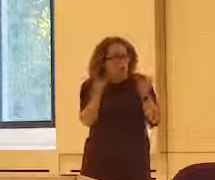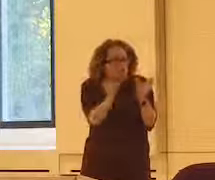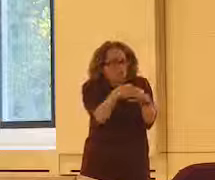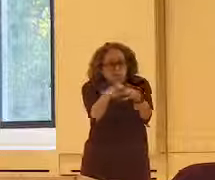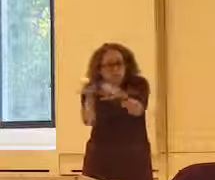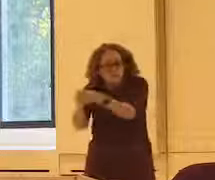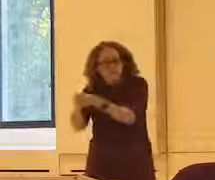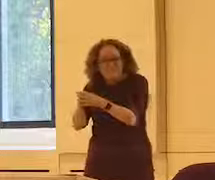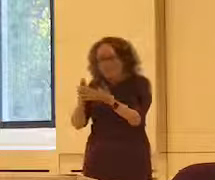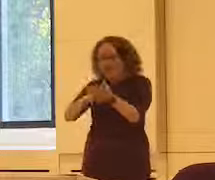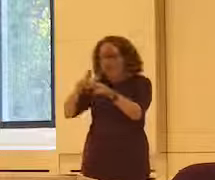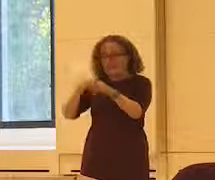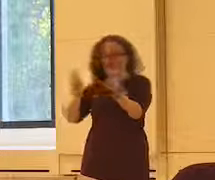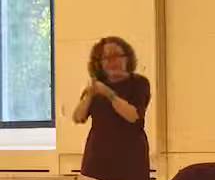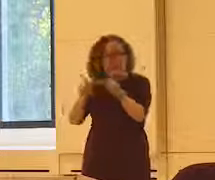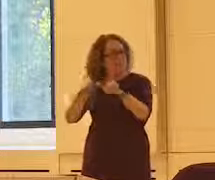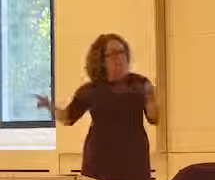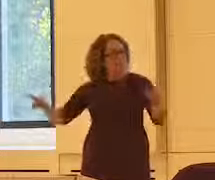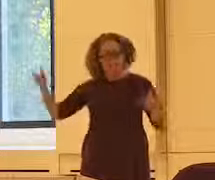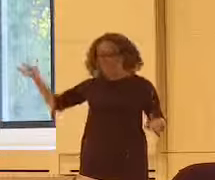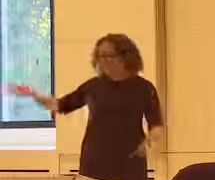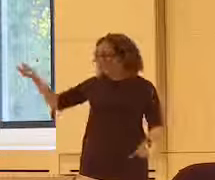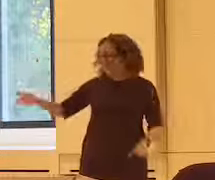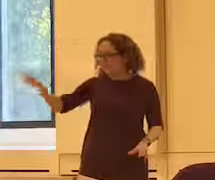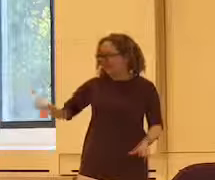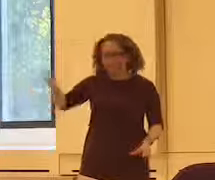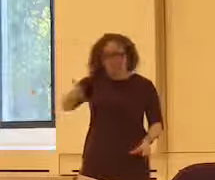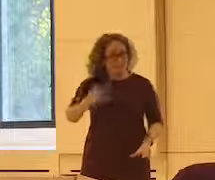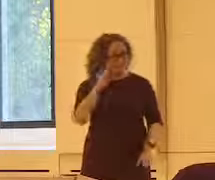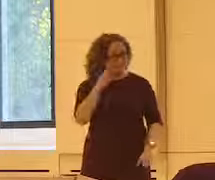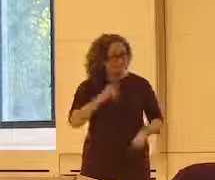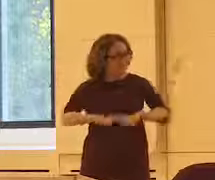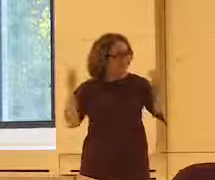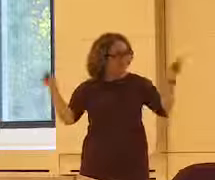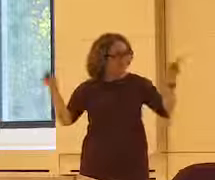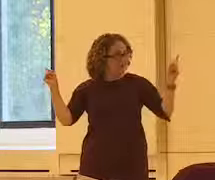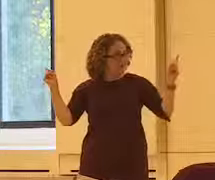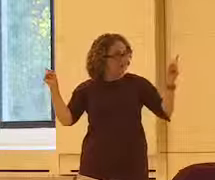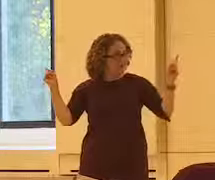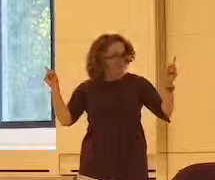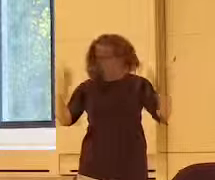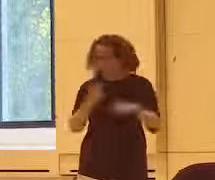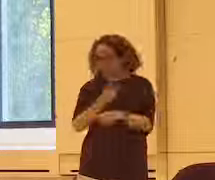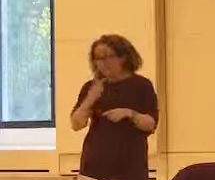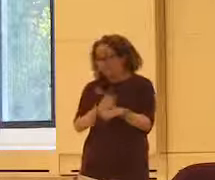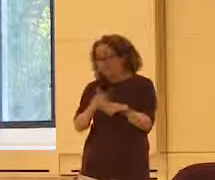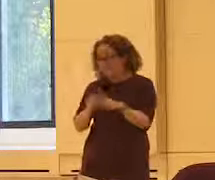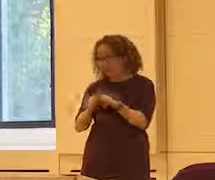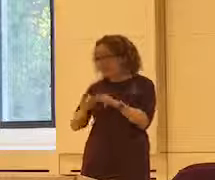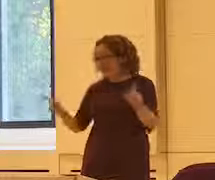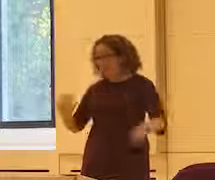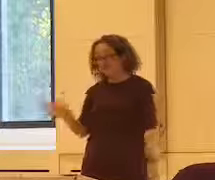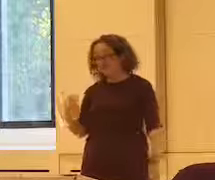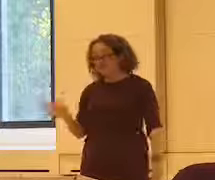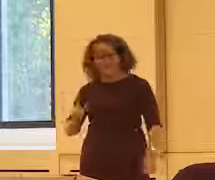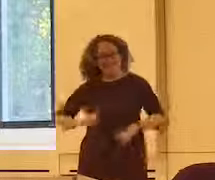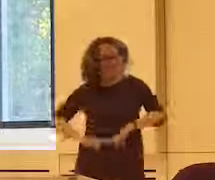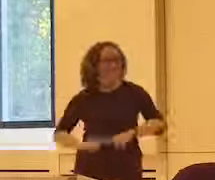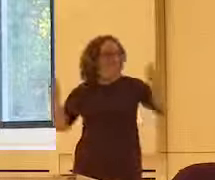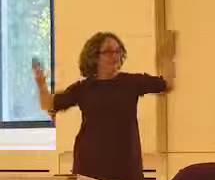mother tongue, and if people are, parents are passing on the same language, that's fine. But if